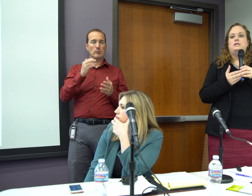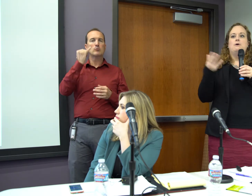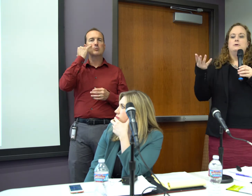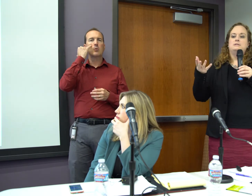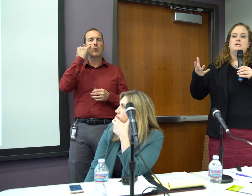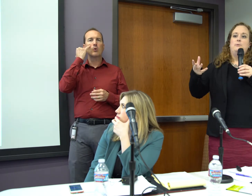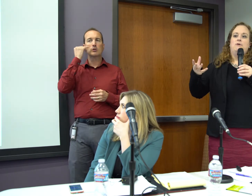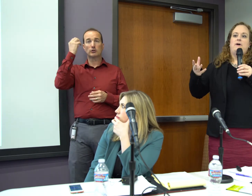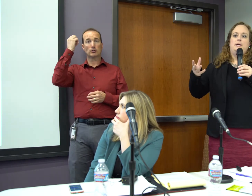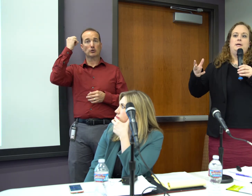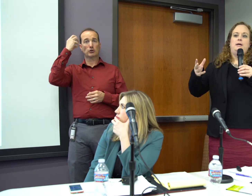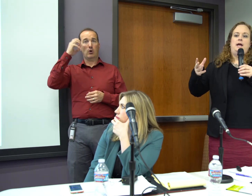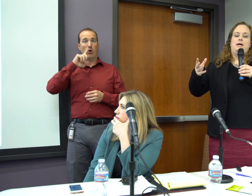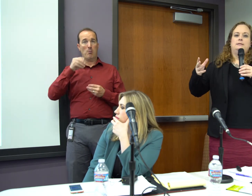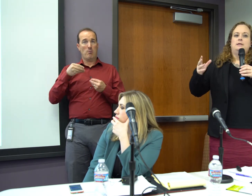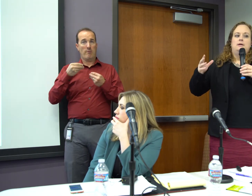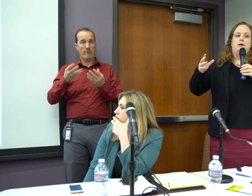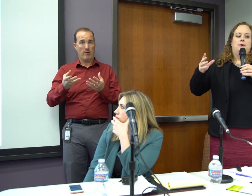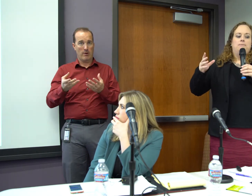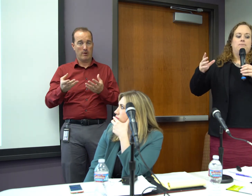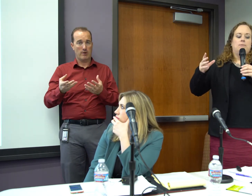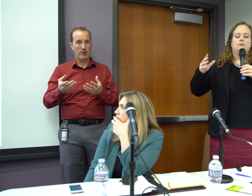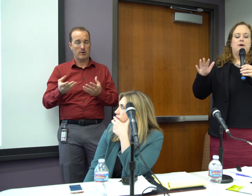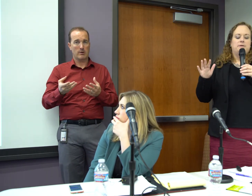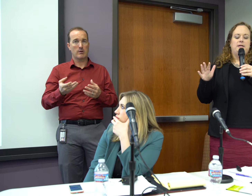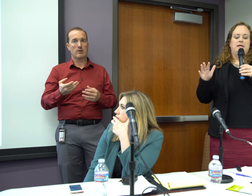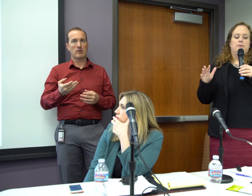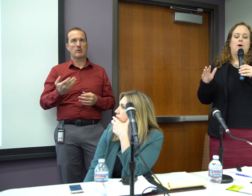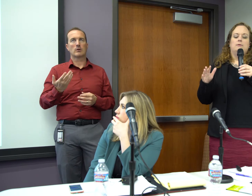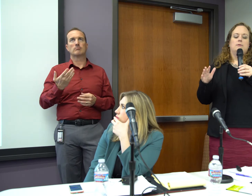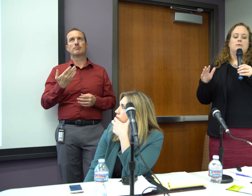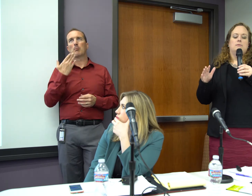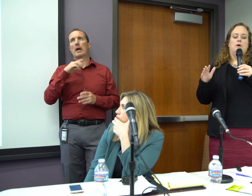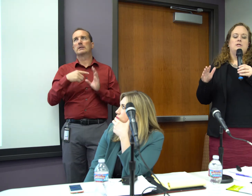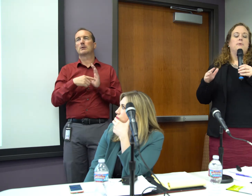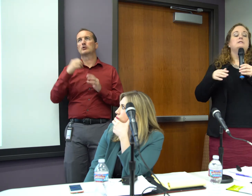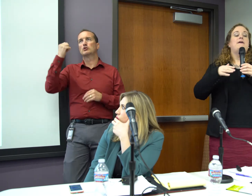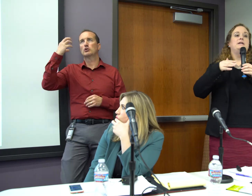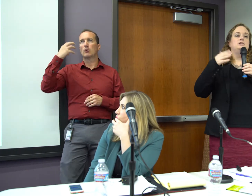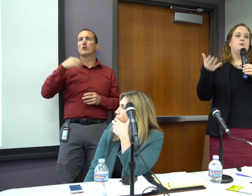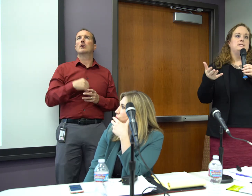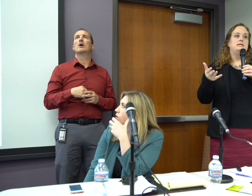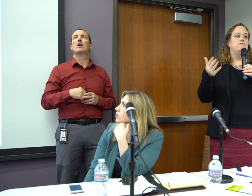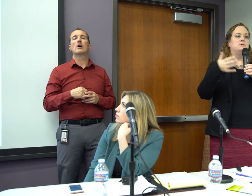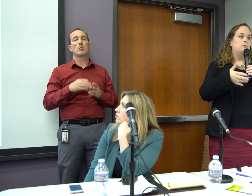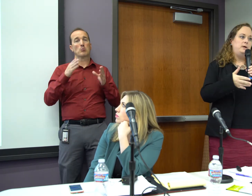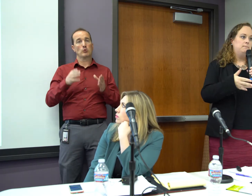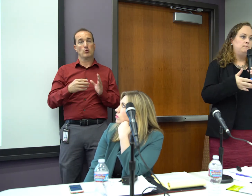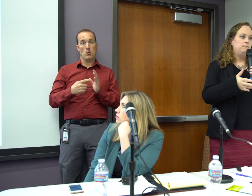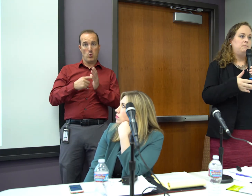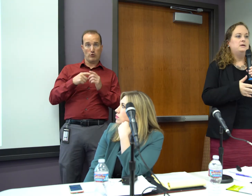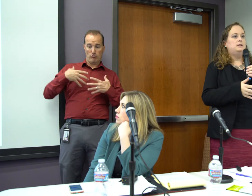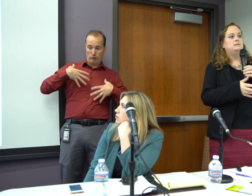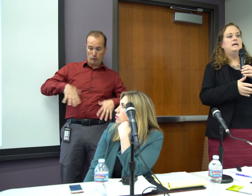are showers provided, and shower's a bad example, does the person have to get dressed in front of their